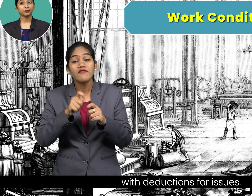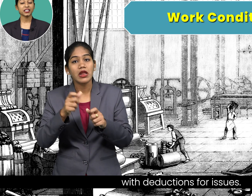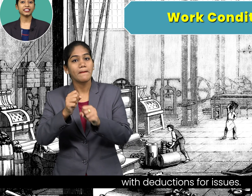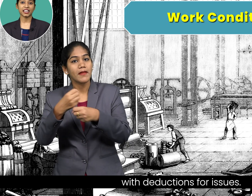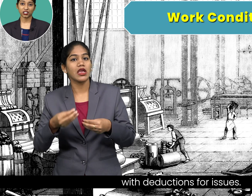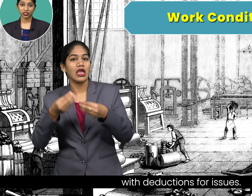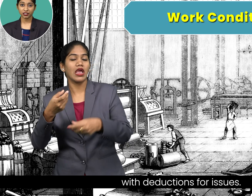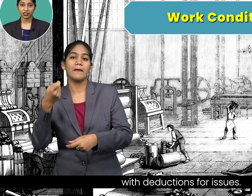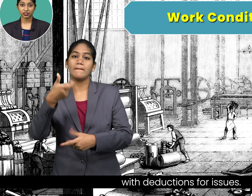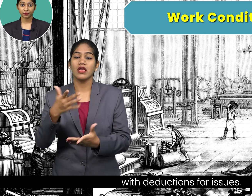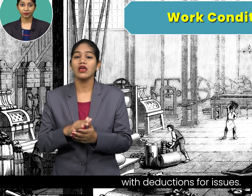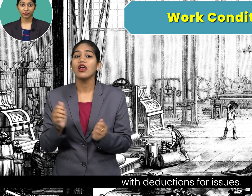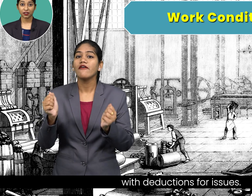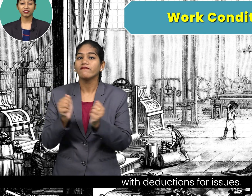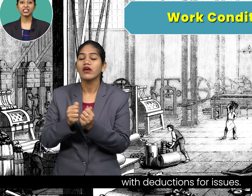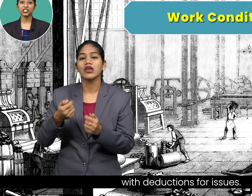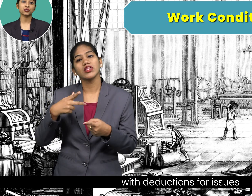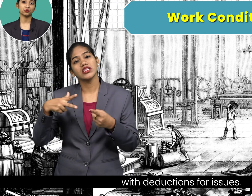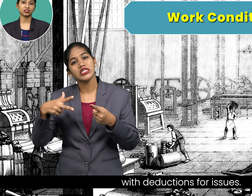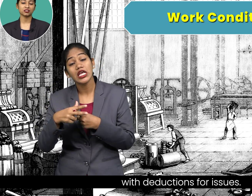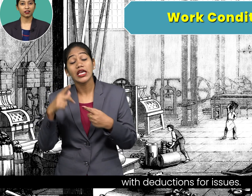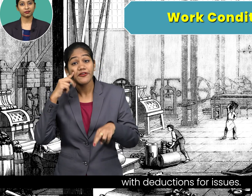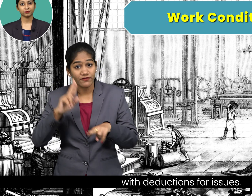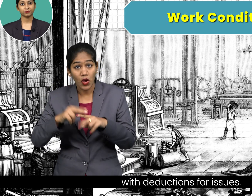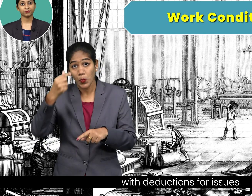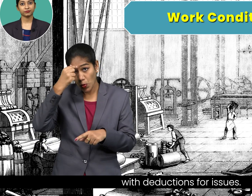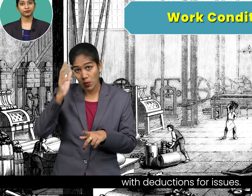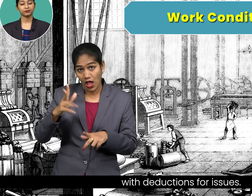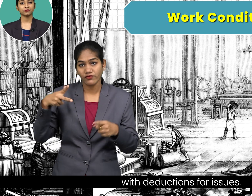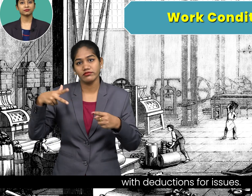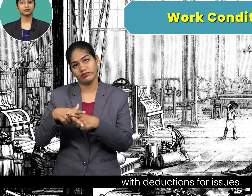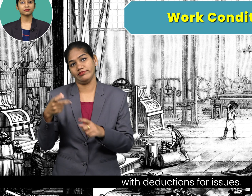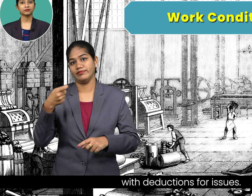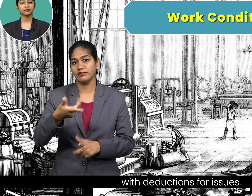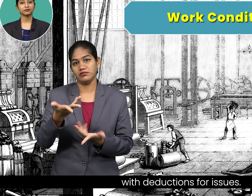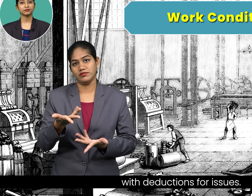with deductions for issues.